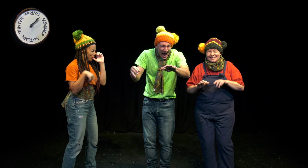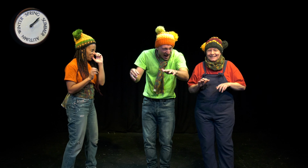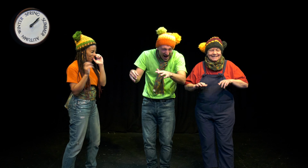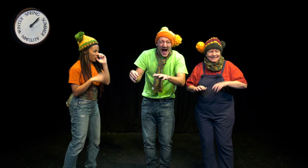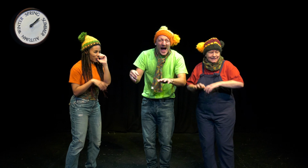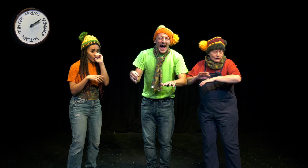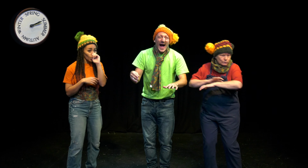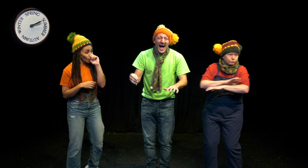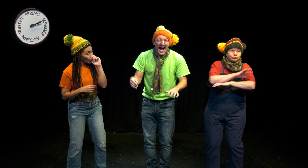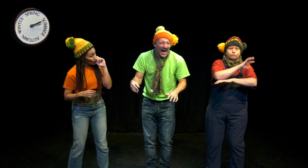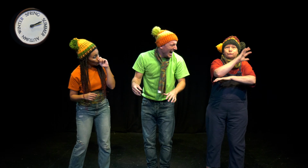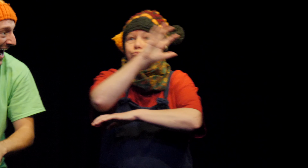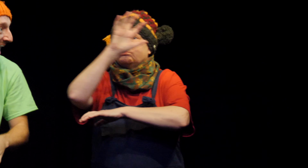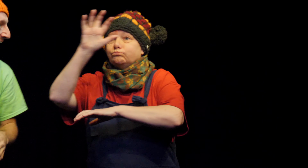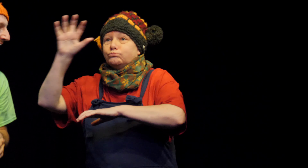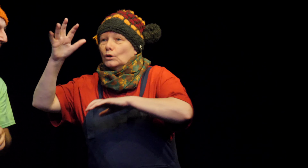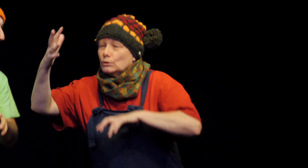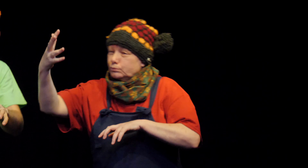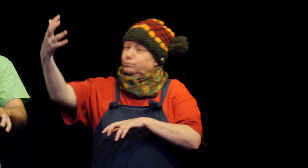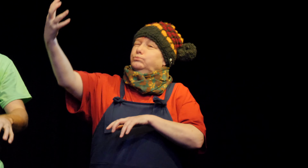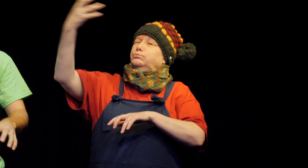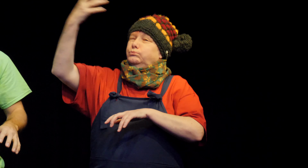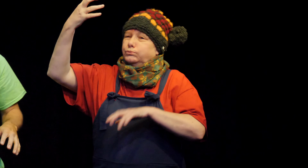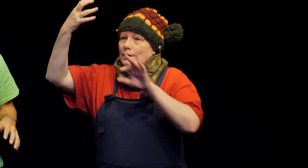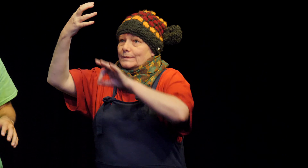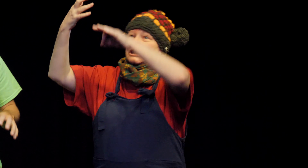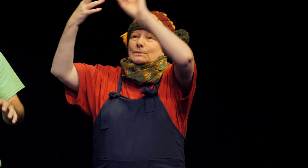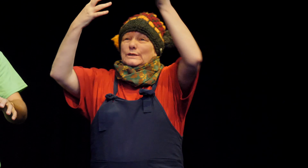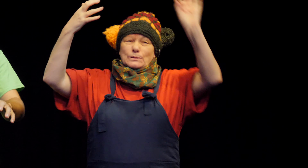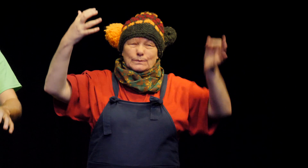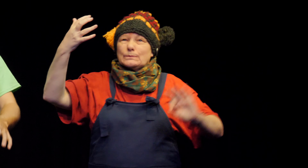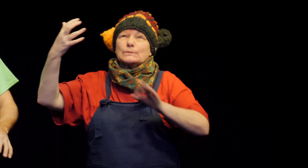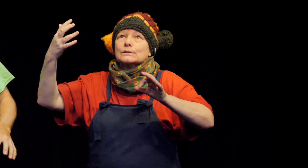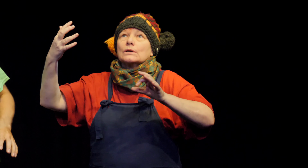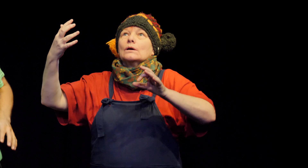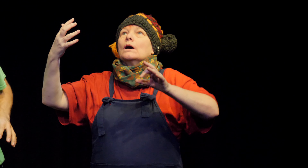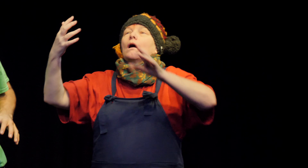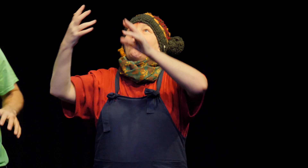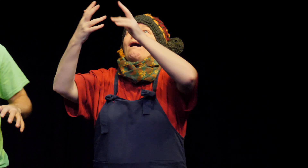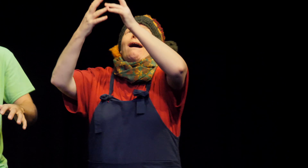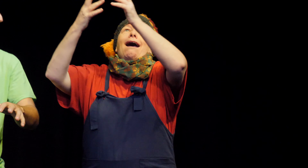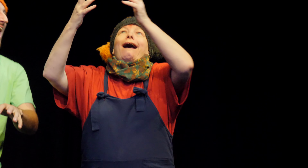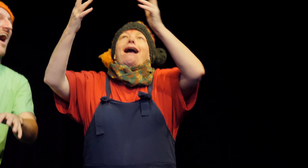It's summer, fuzzy bees, big blue skies, morning sun.